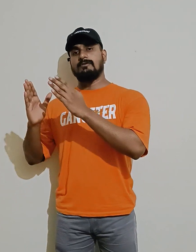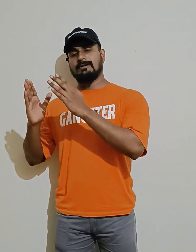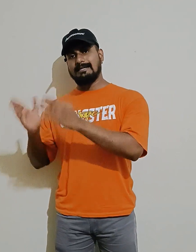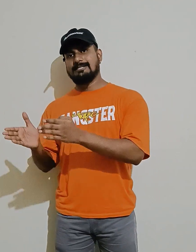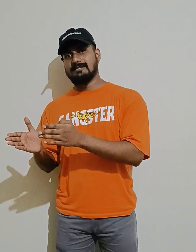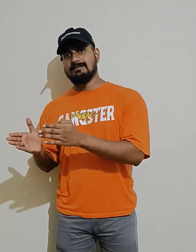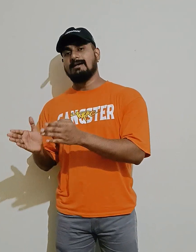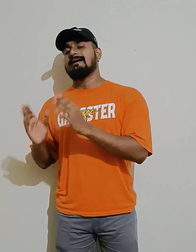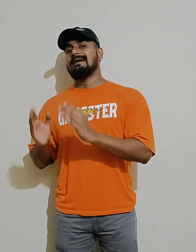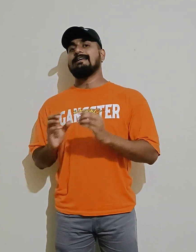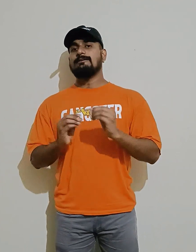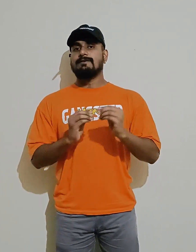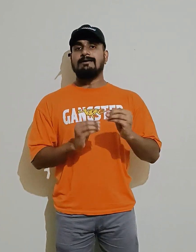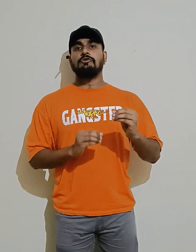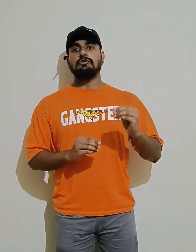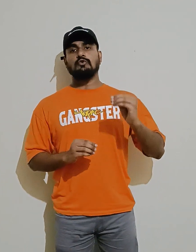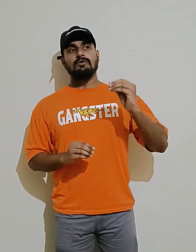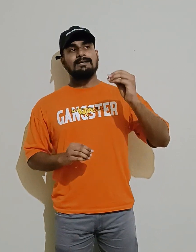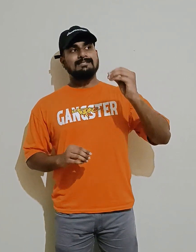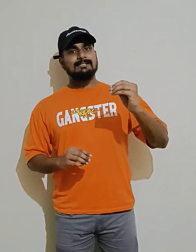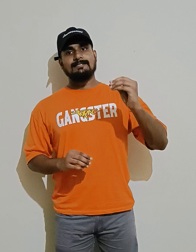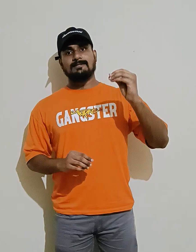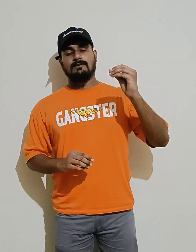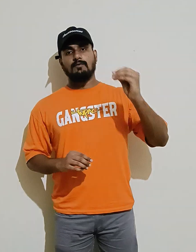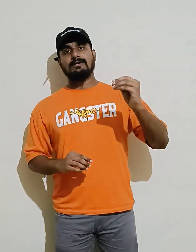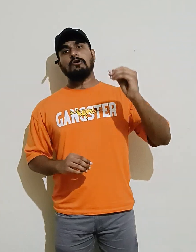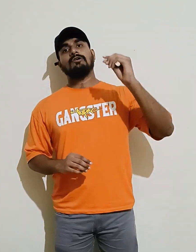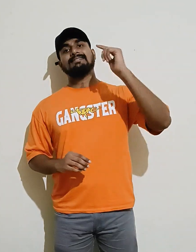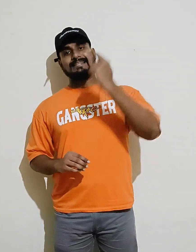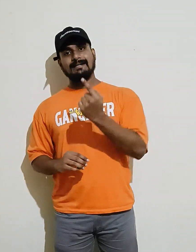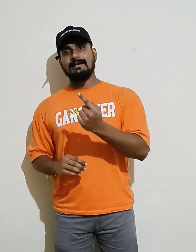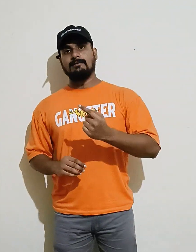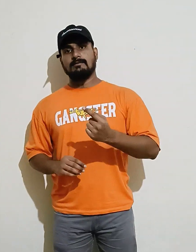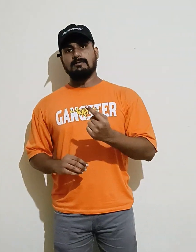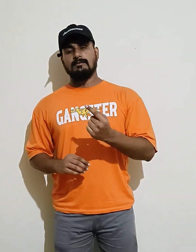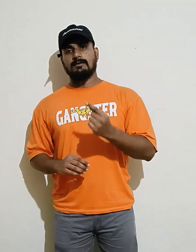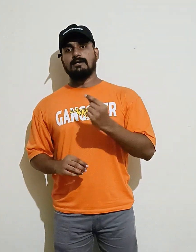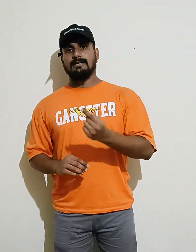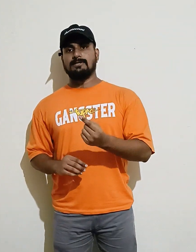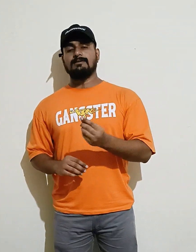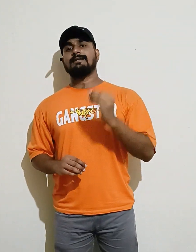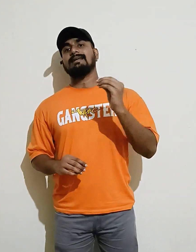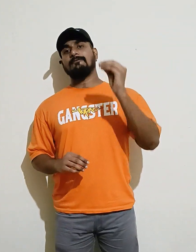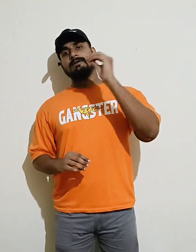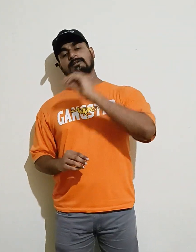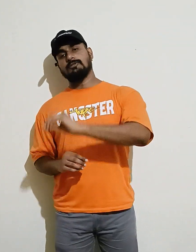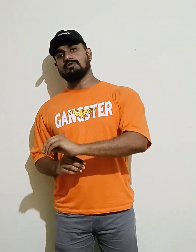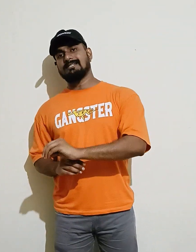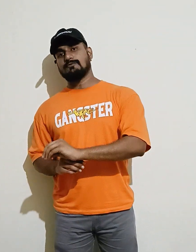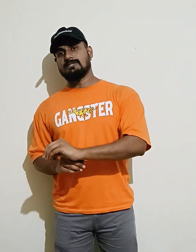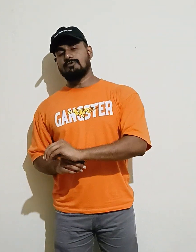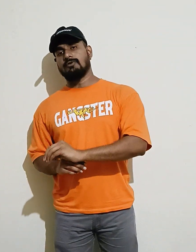of conditions, and if I want to just work on single condition, then I will use the switch